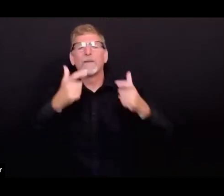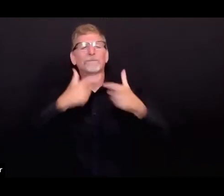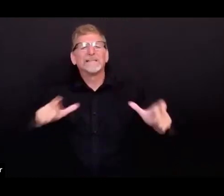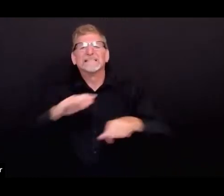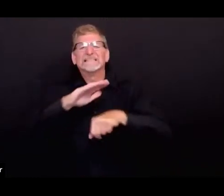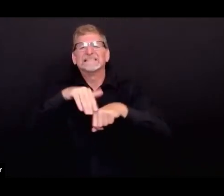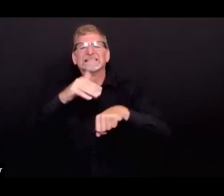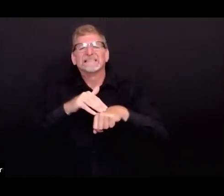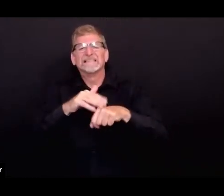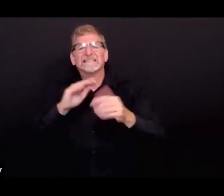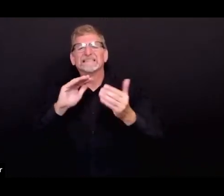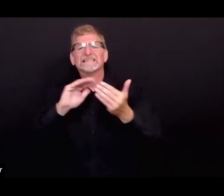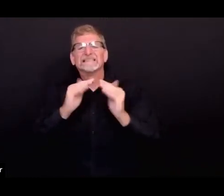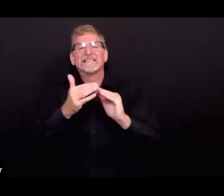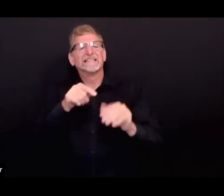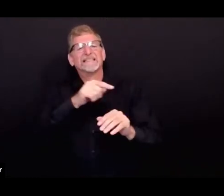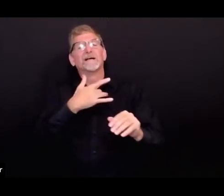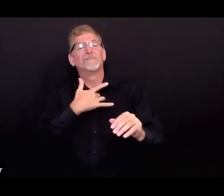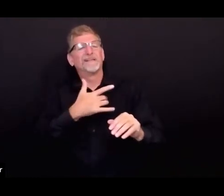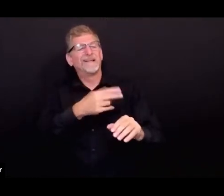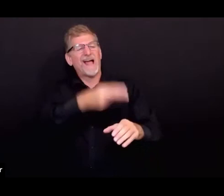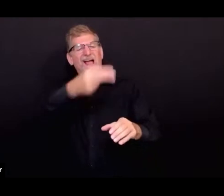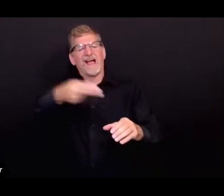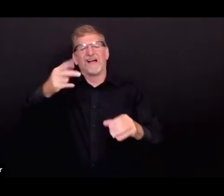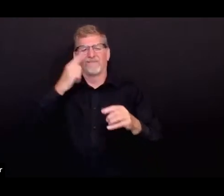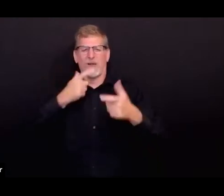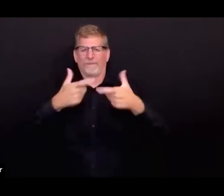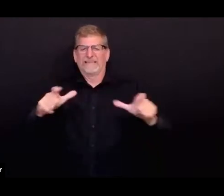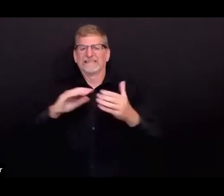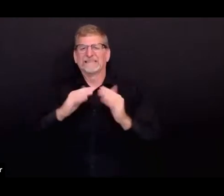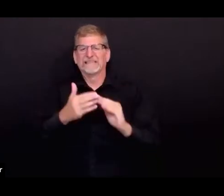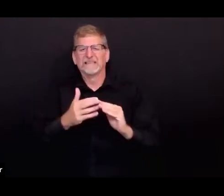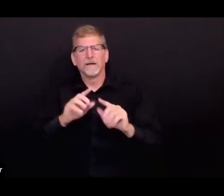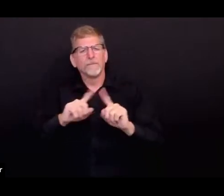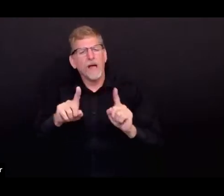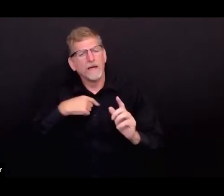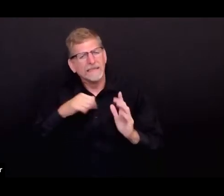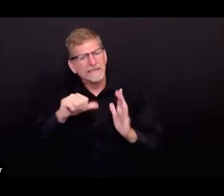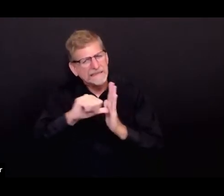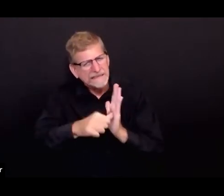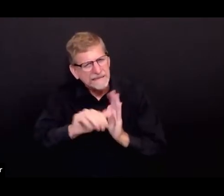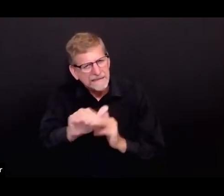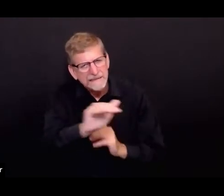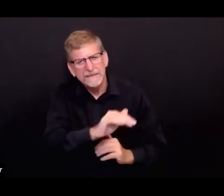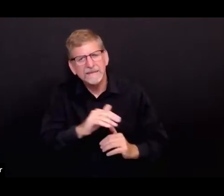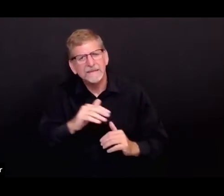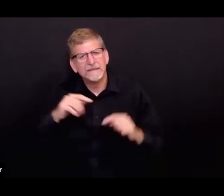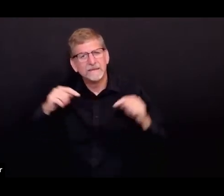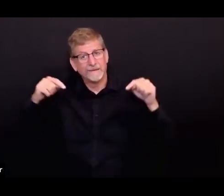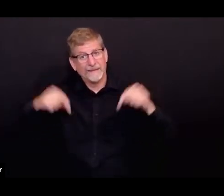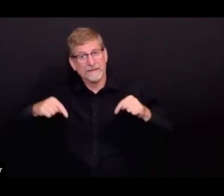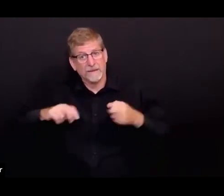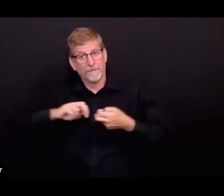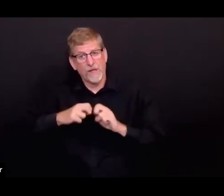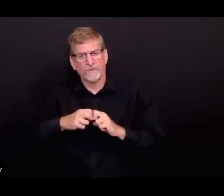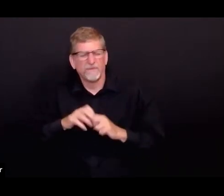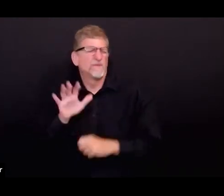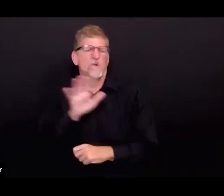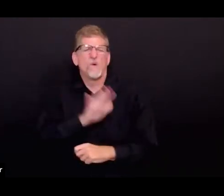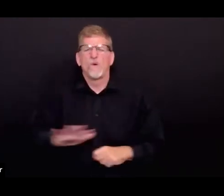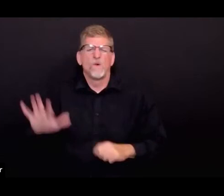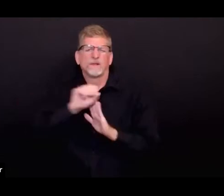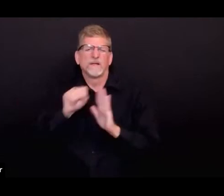but just to reinforce that this is now obviously a statewide problem. And Mohammed, as we've talked on some prior